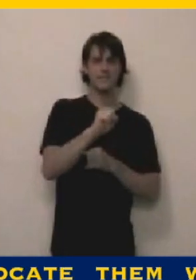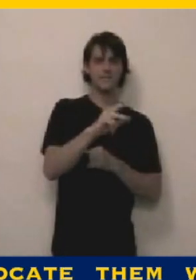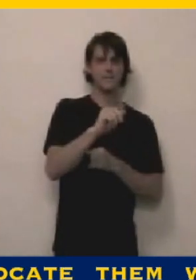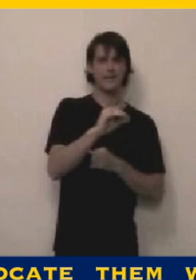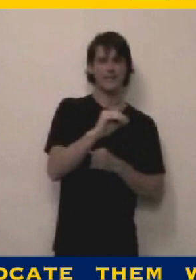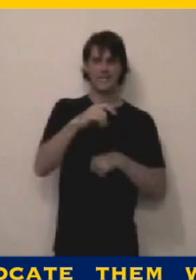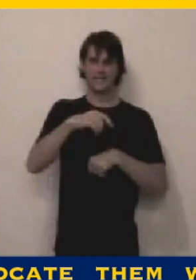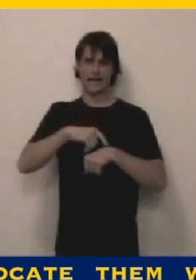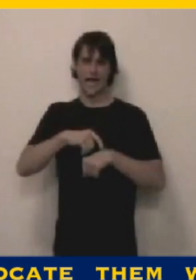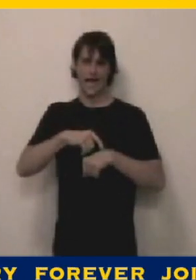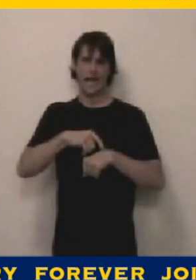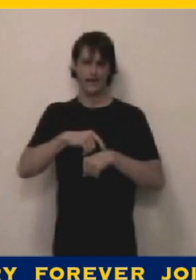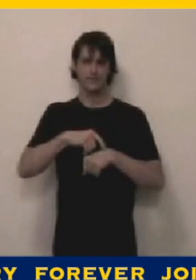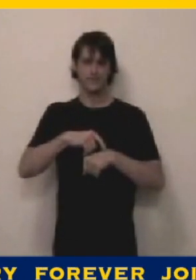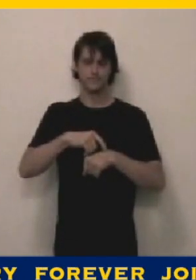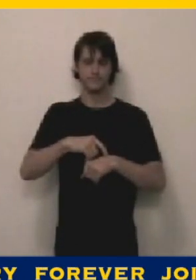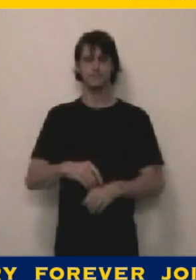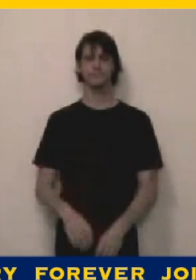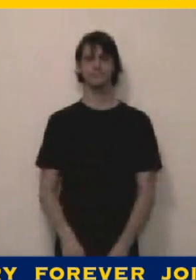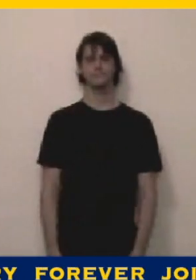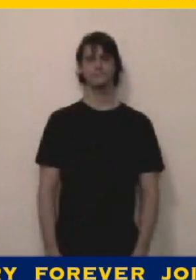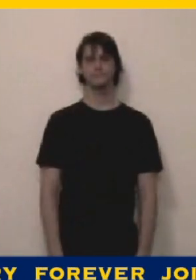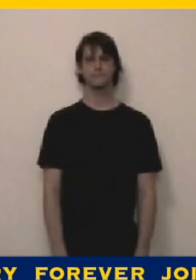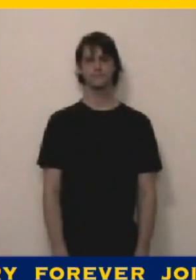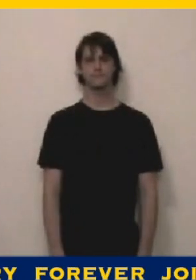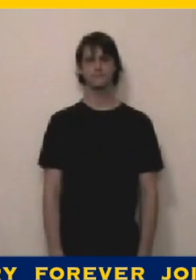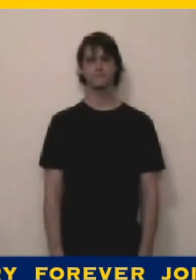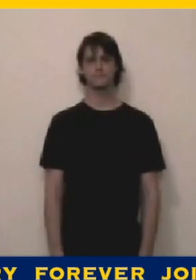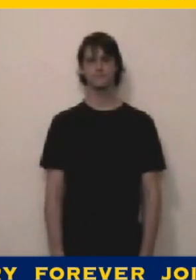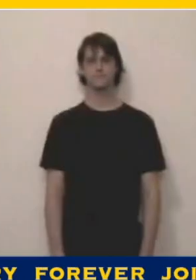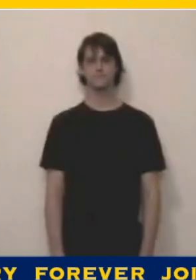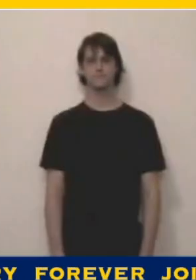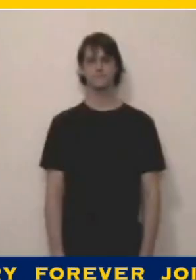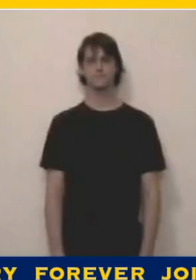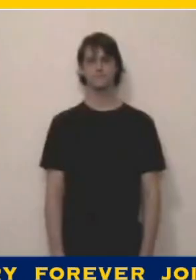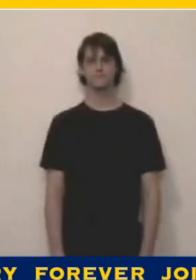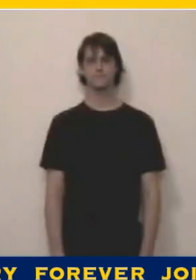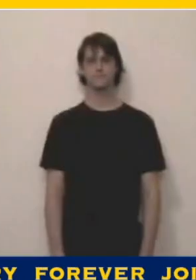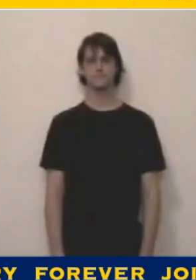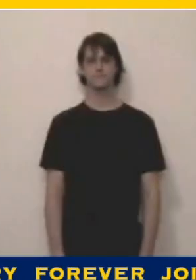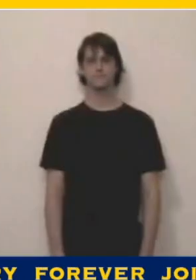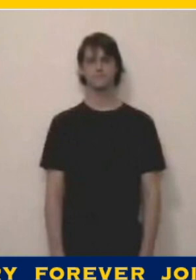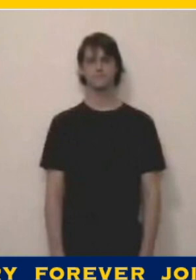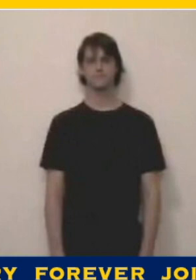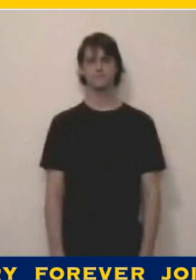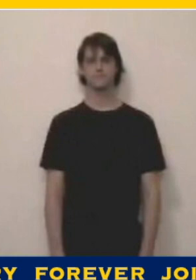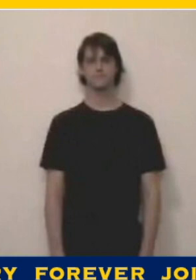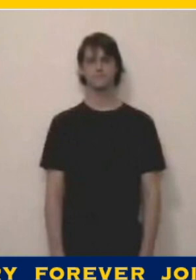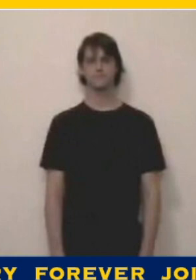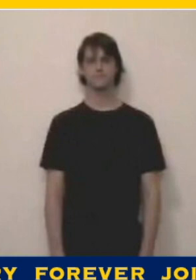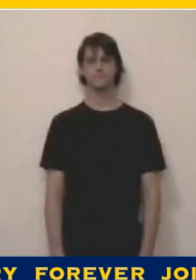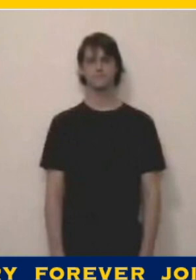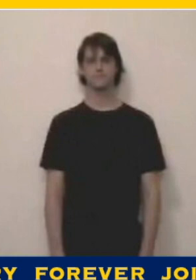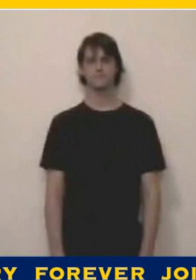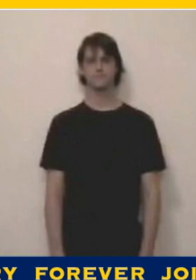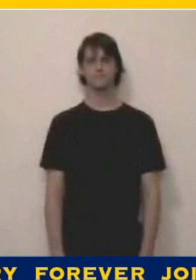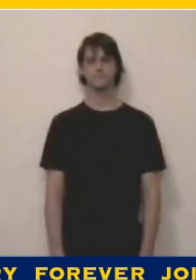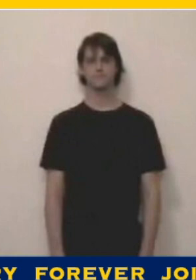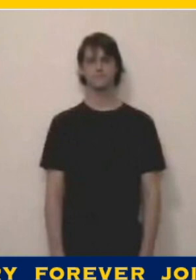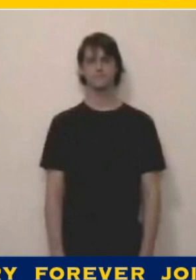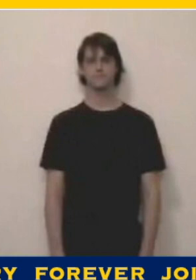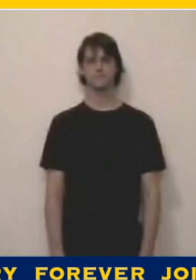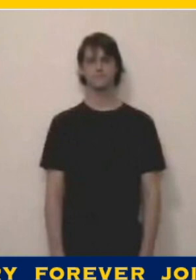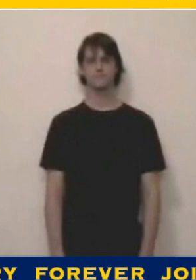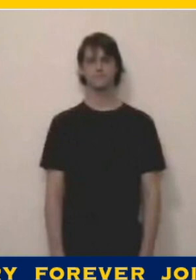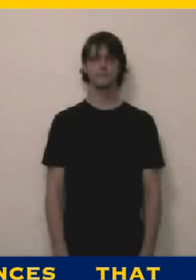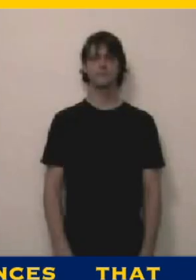mutually sufficient accuracy. Hence, the special theory forever joined the formerly theoretically independent dimensions of space and time into the